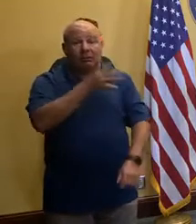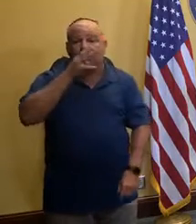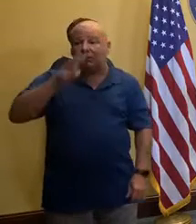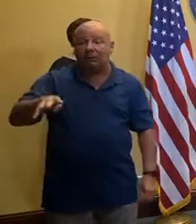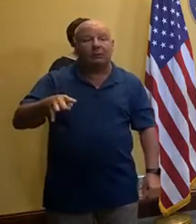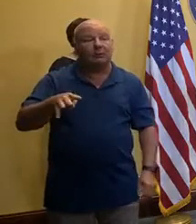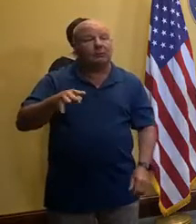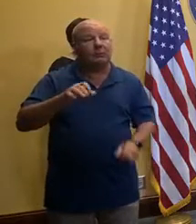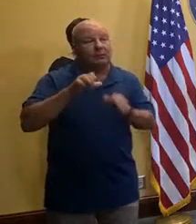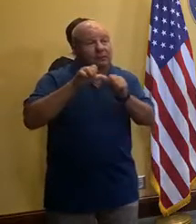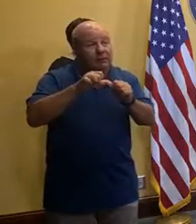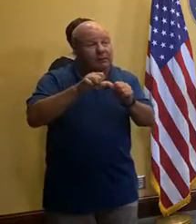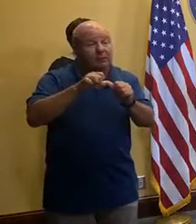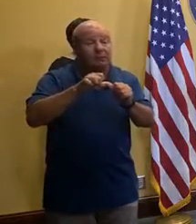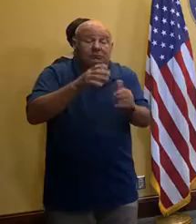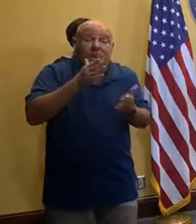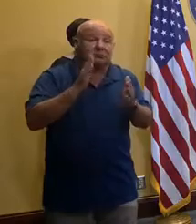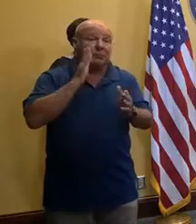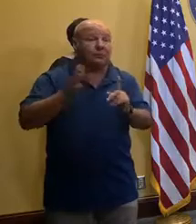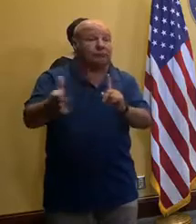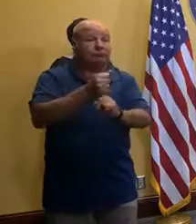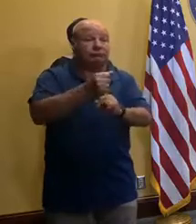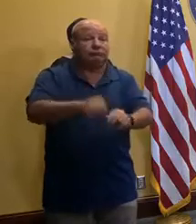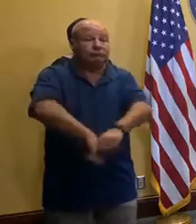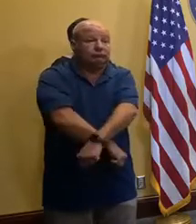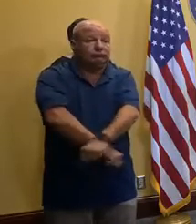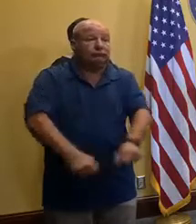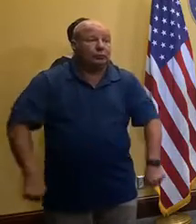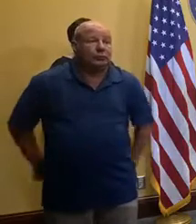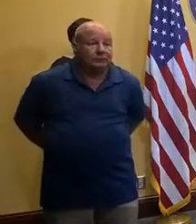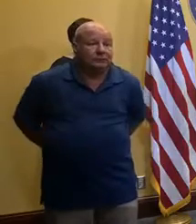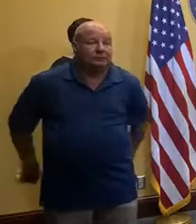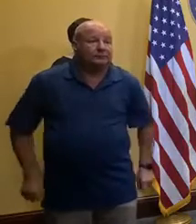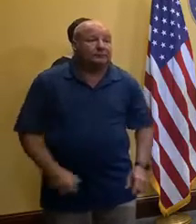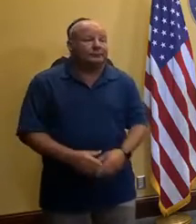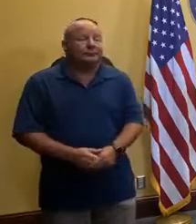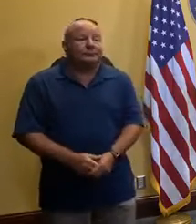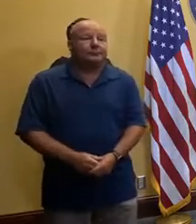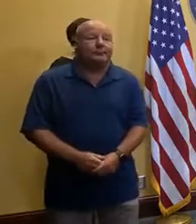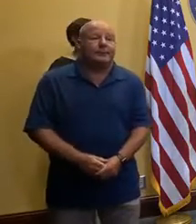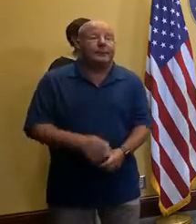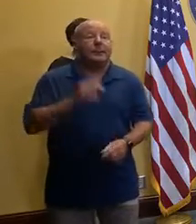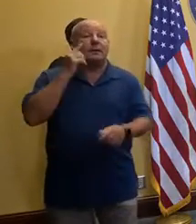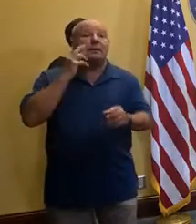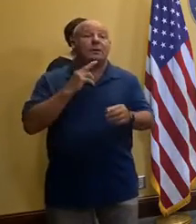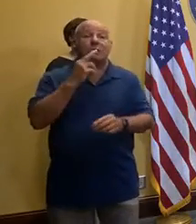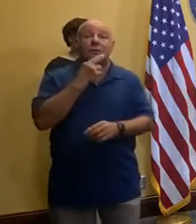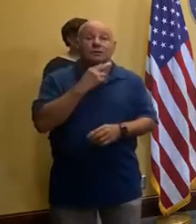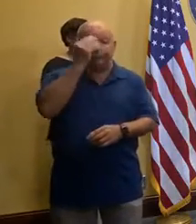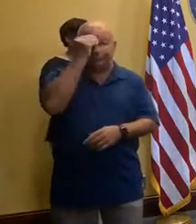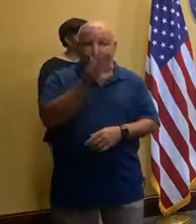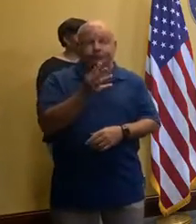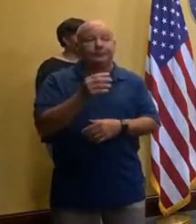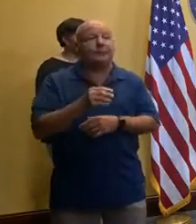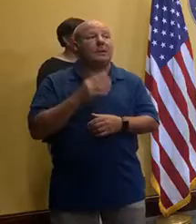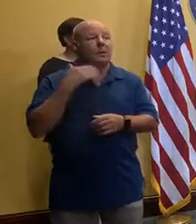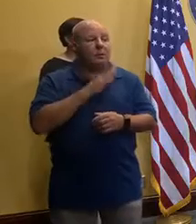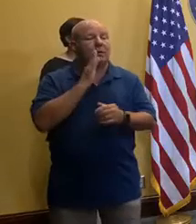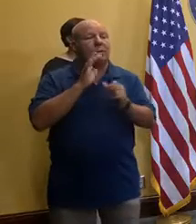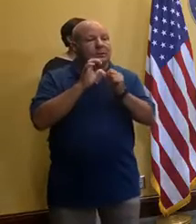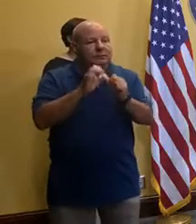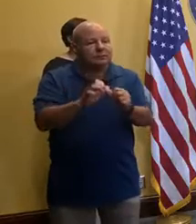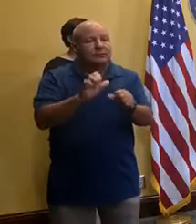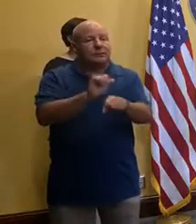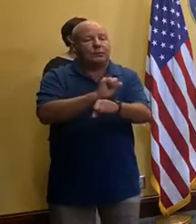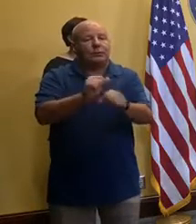you may face arrest. You very well will face arrest. For the restaurants, we will continue to work with